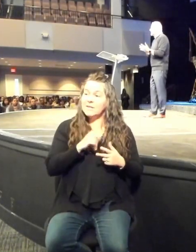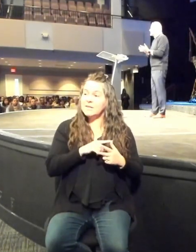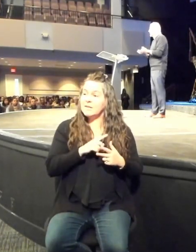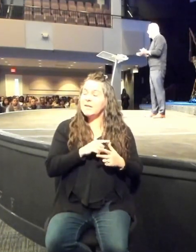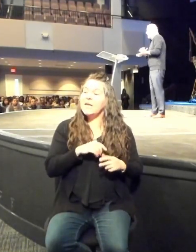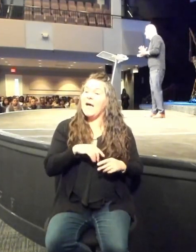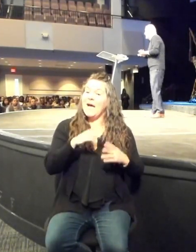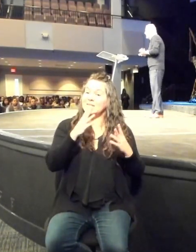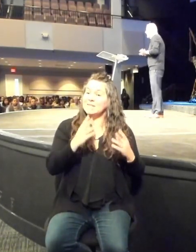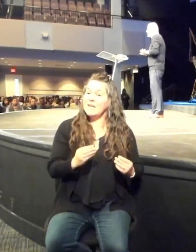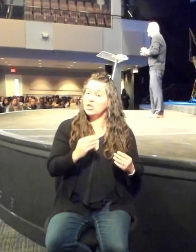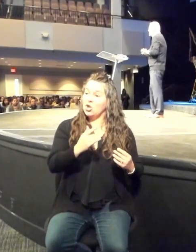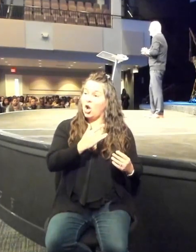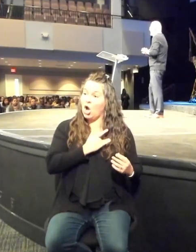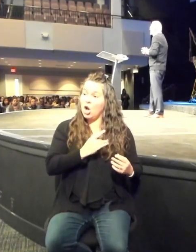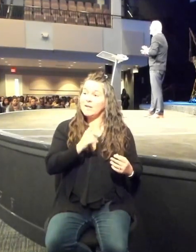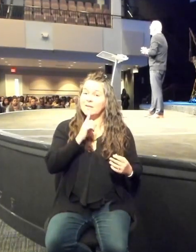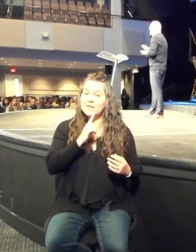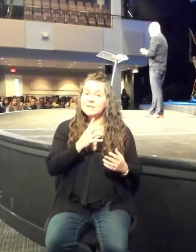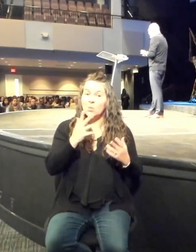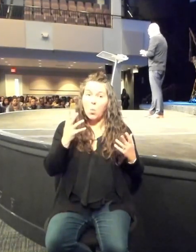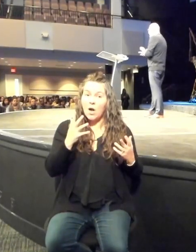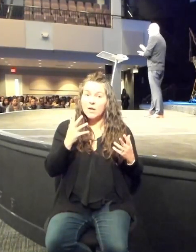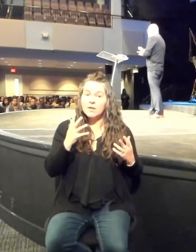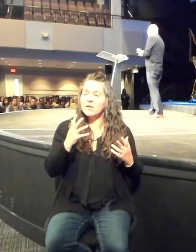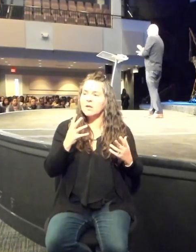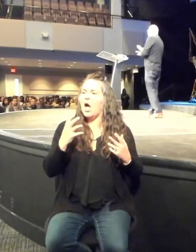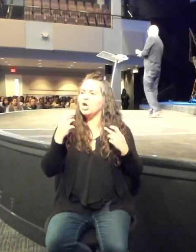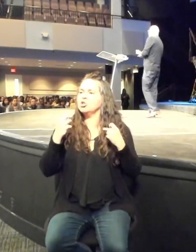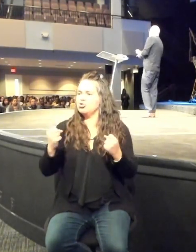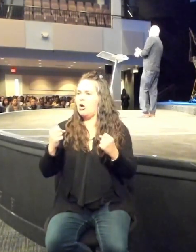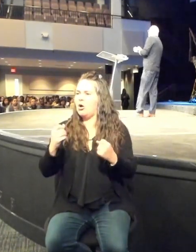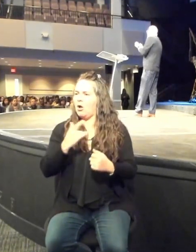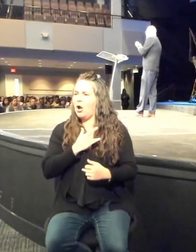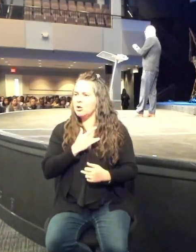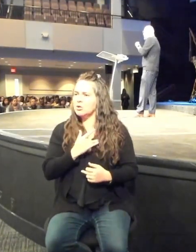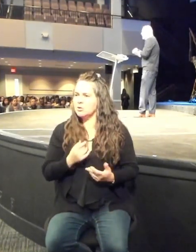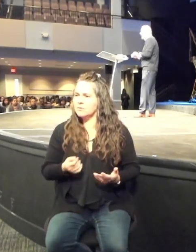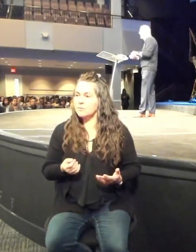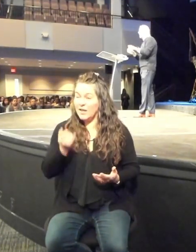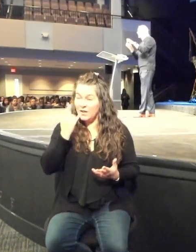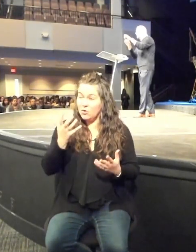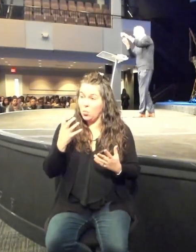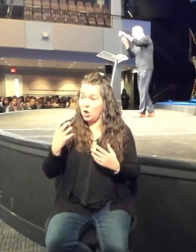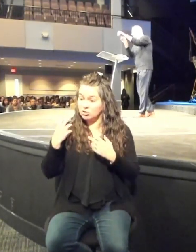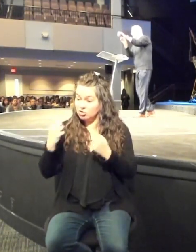to scripture, a tender heart is really what a strong heart is all about. If you want a strong